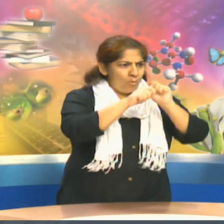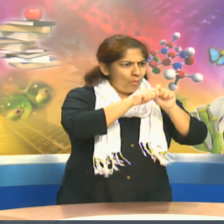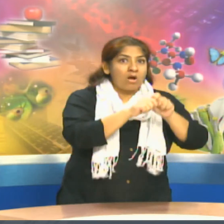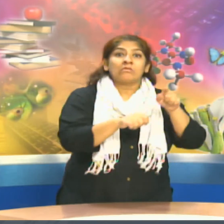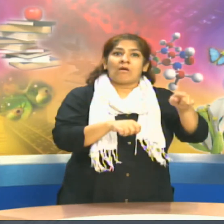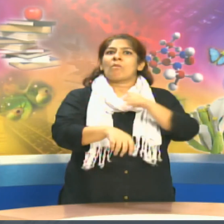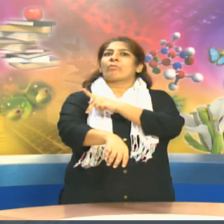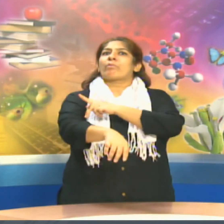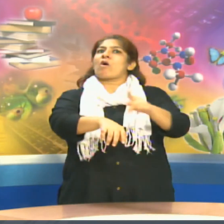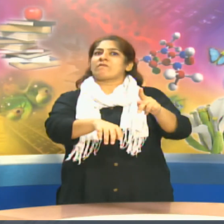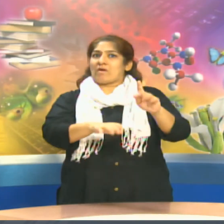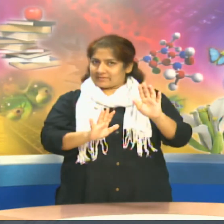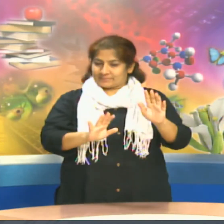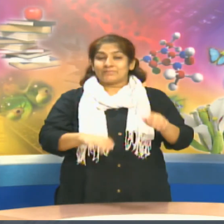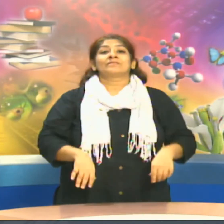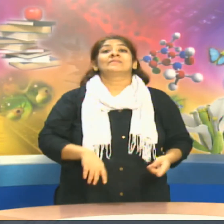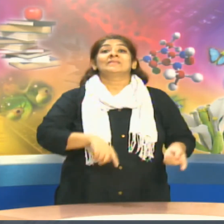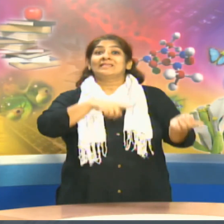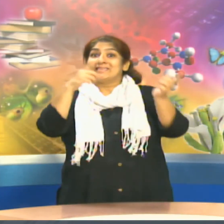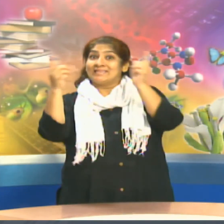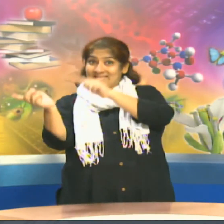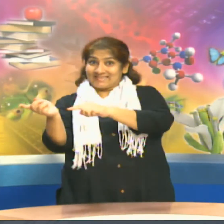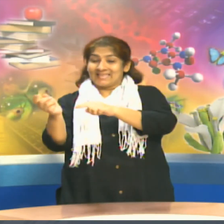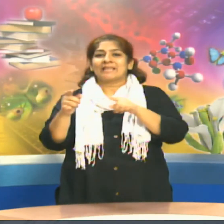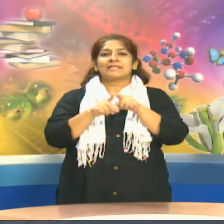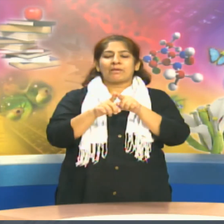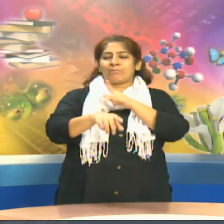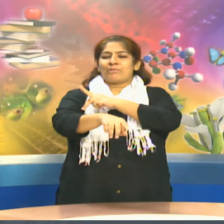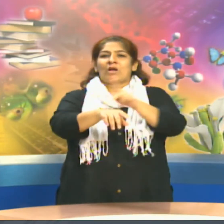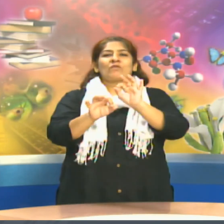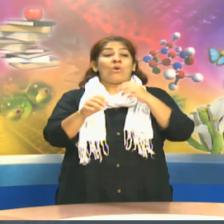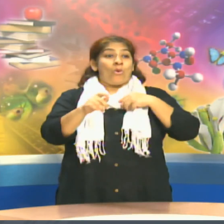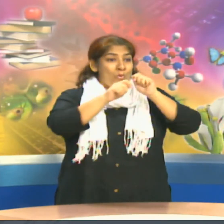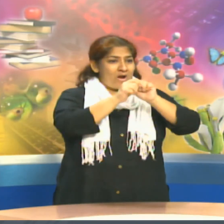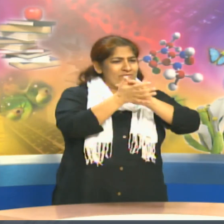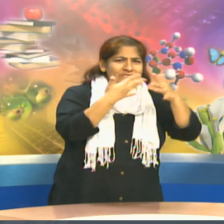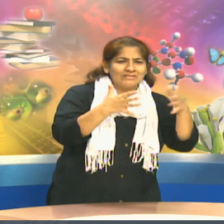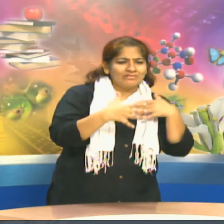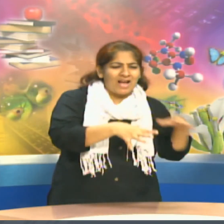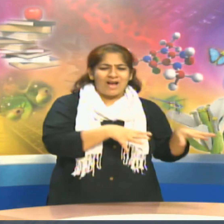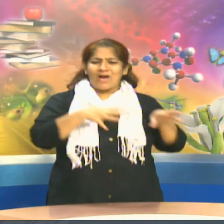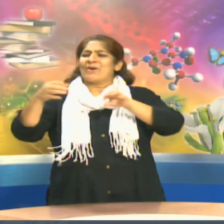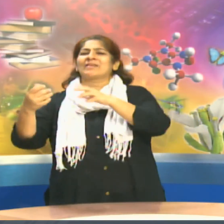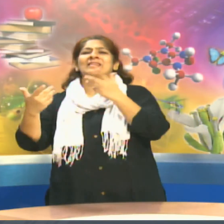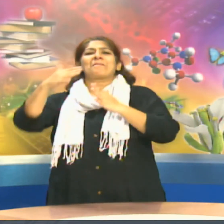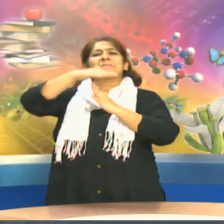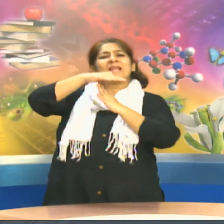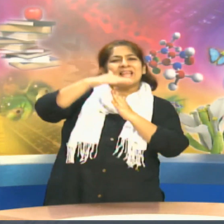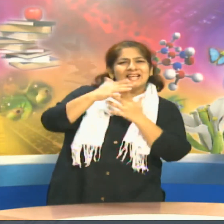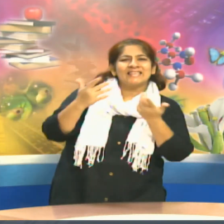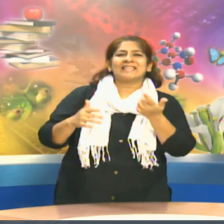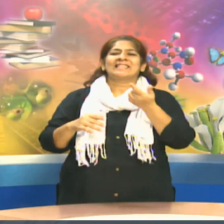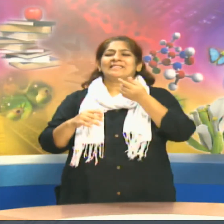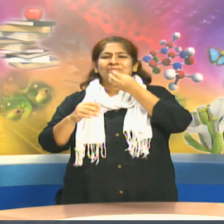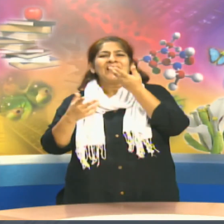do informal communication in different places. The formal communication,